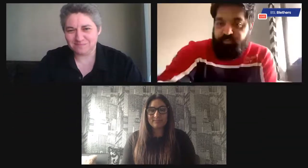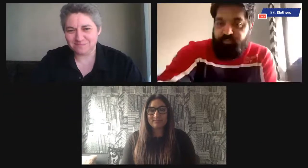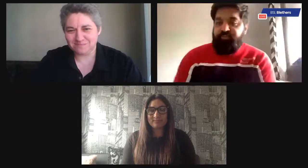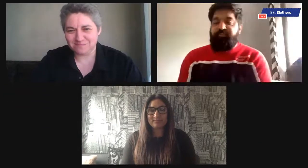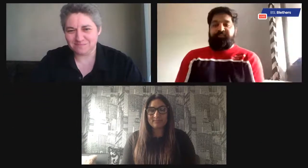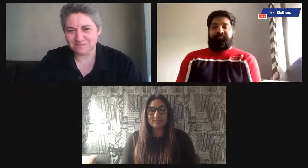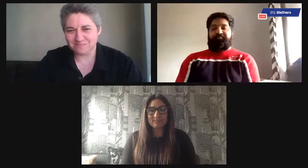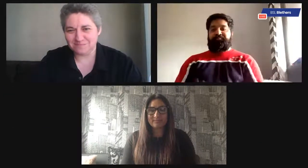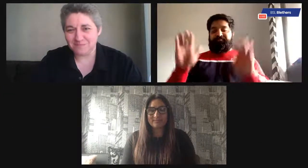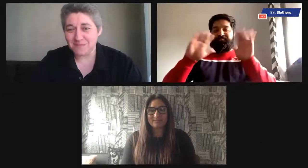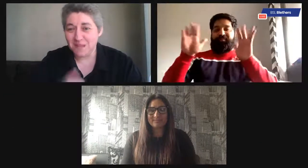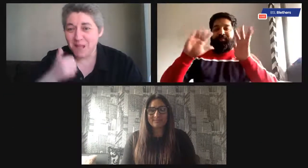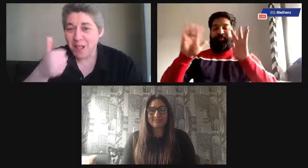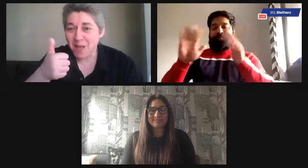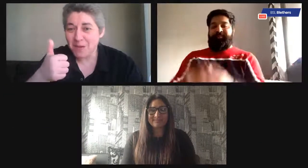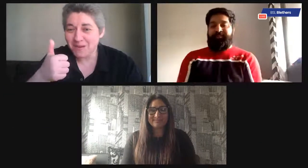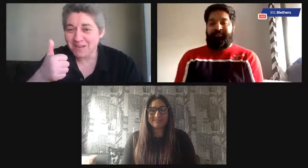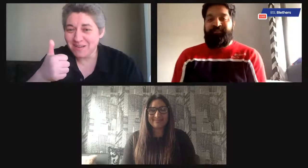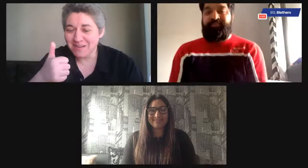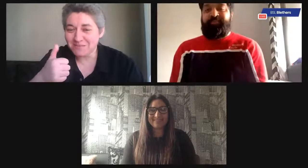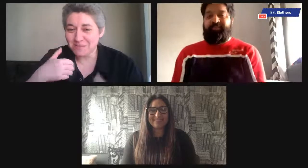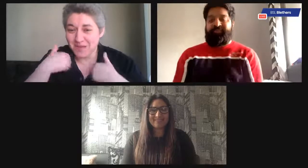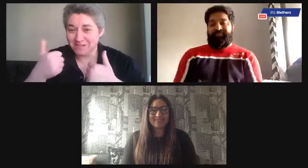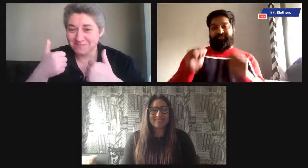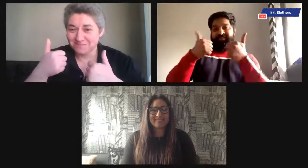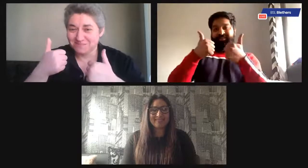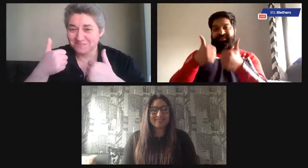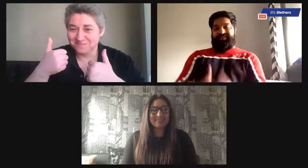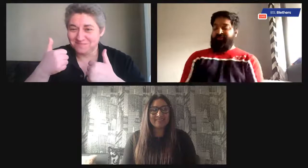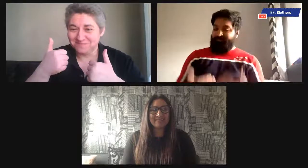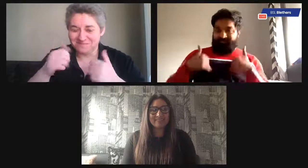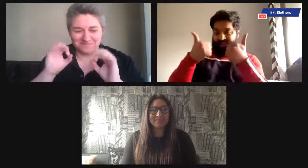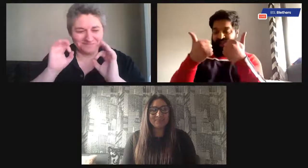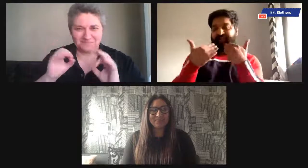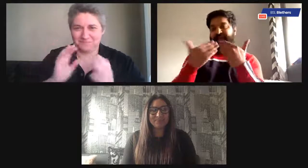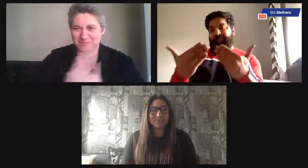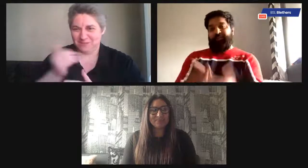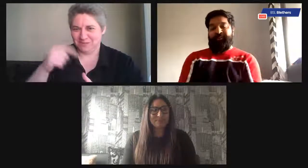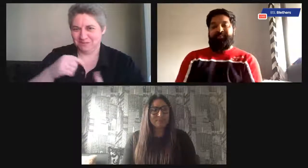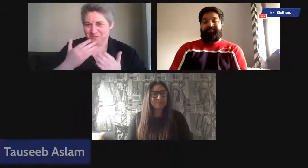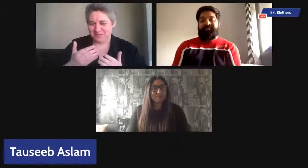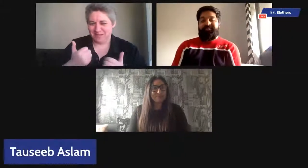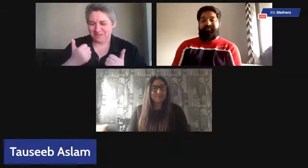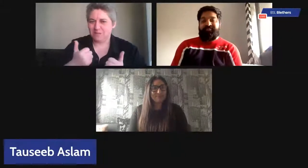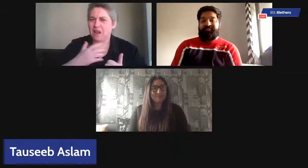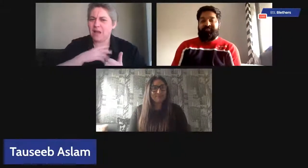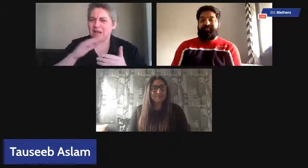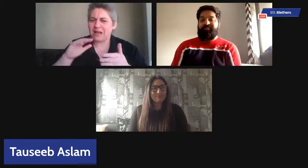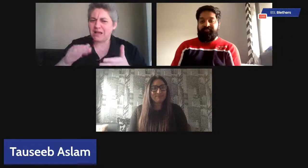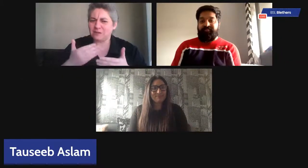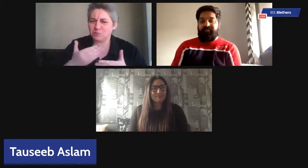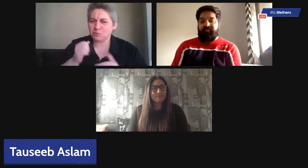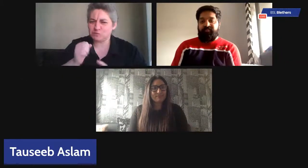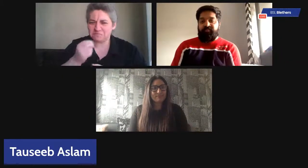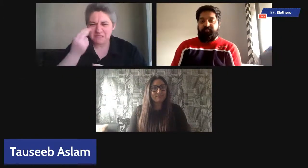got Tauseeb. Hi there. How are you doing? Are you well? I'm fine, thanks. Thank you for asking.